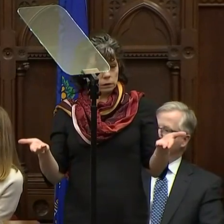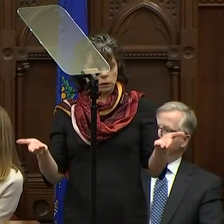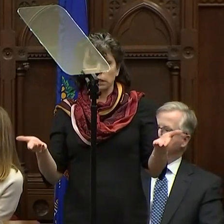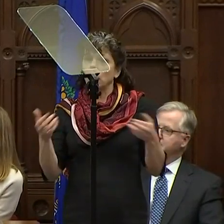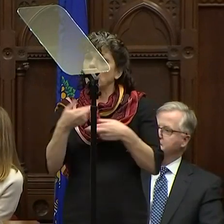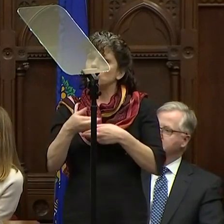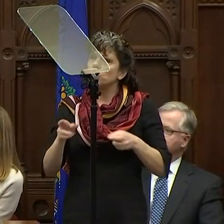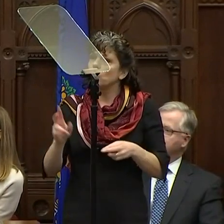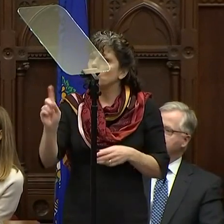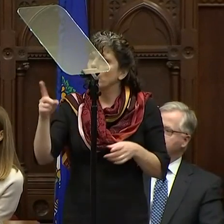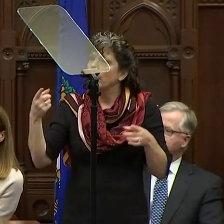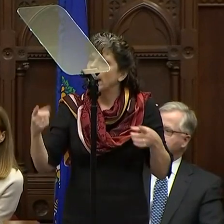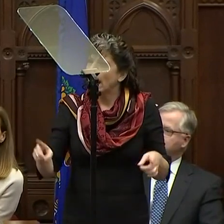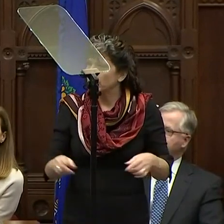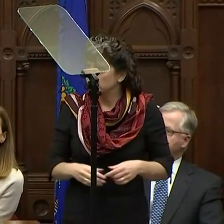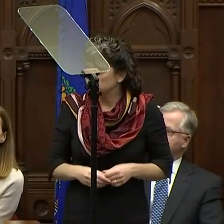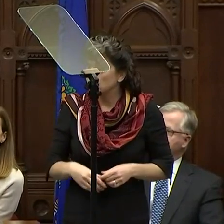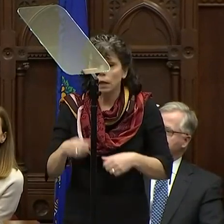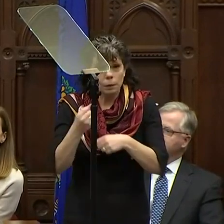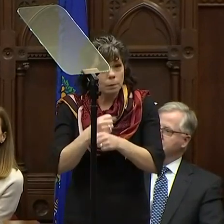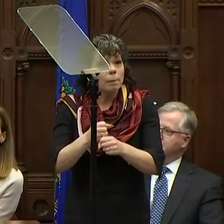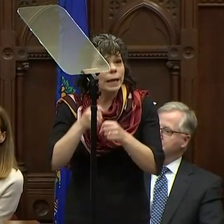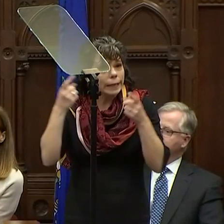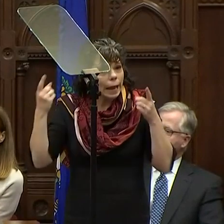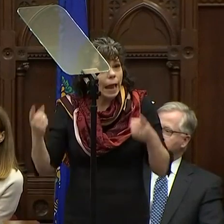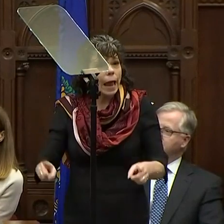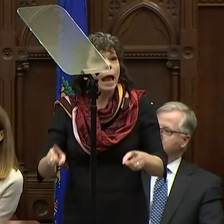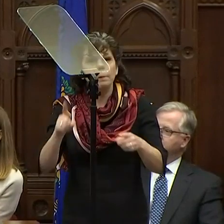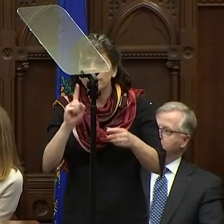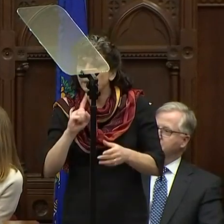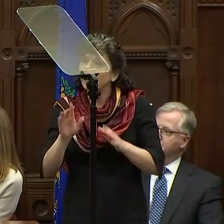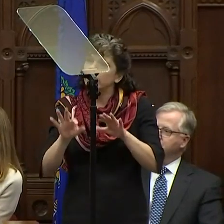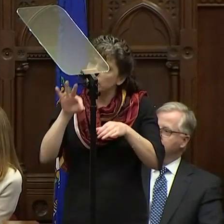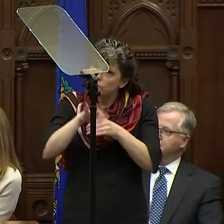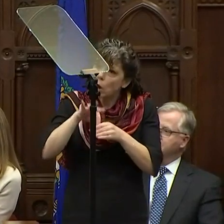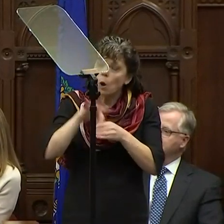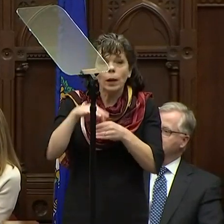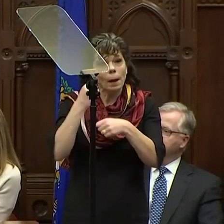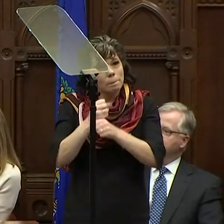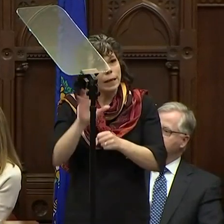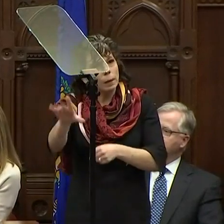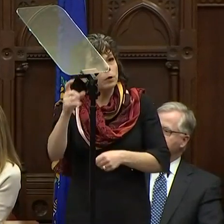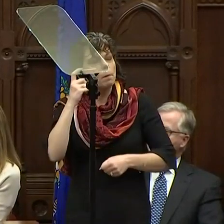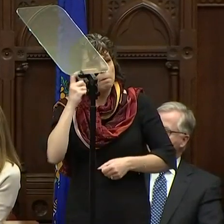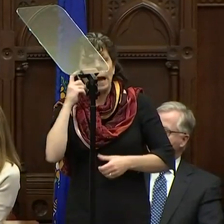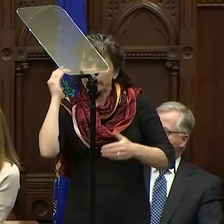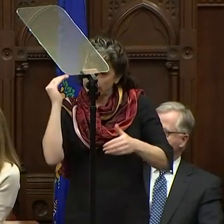it happens. And that means make it happen by casting a vote, making up your mind, and getting this going.